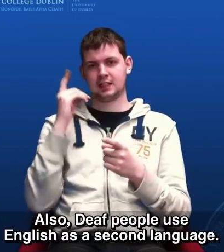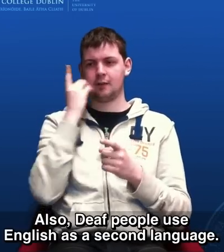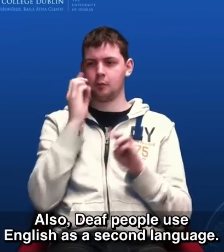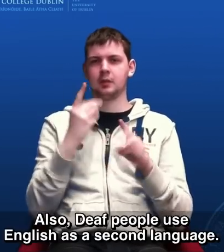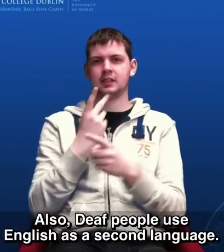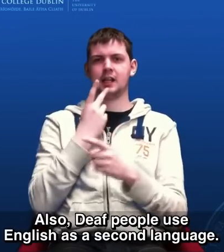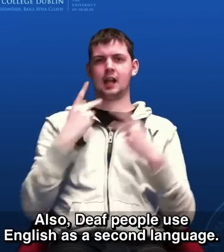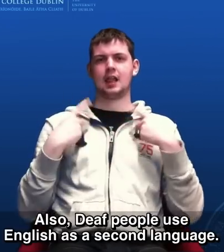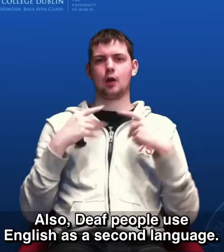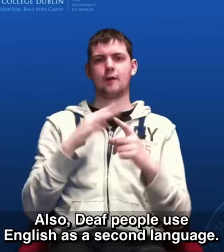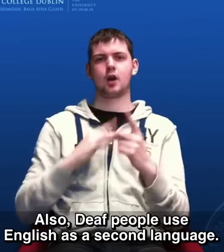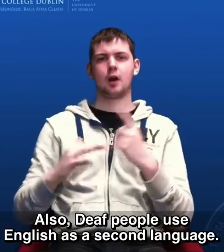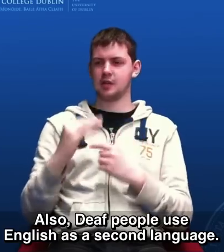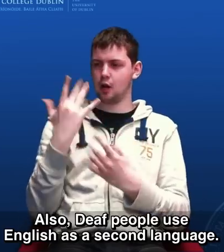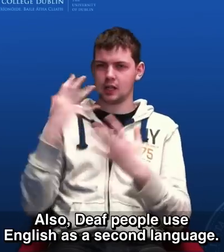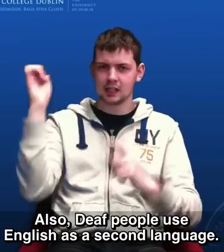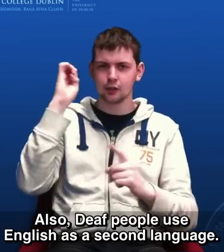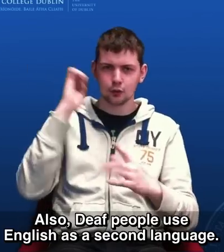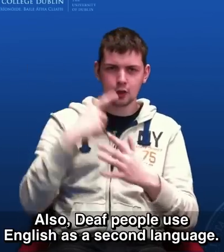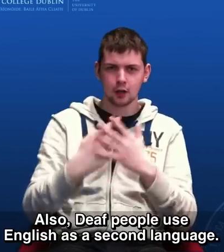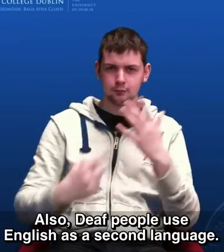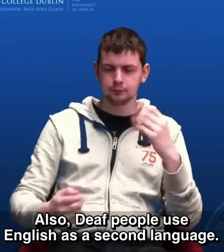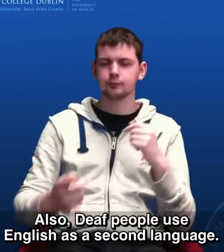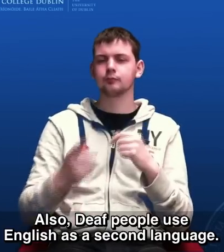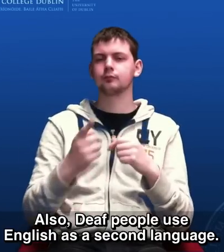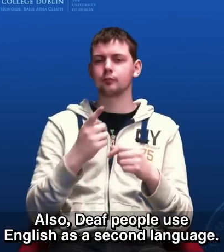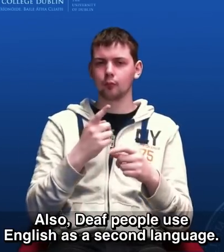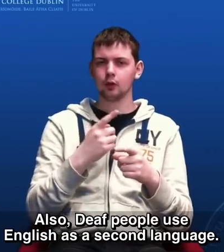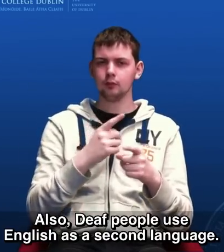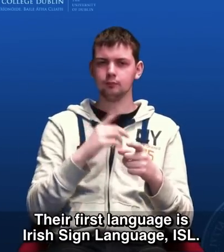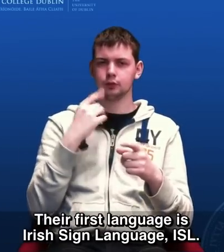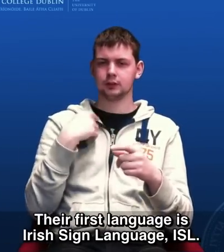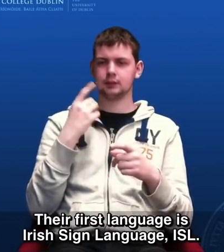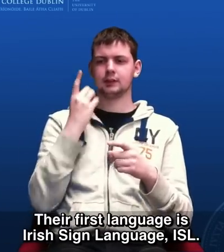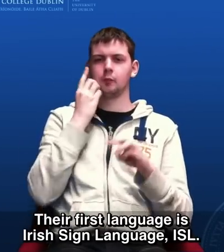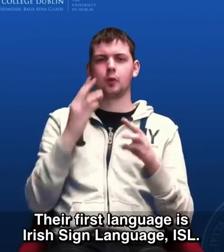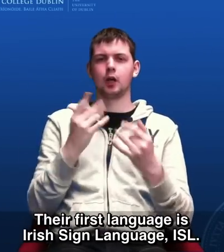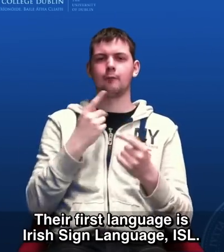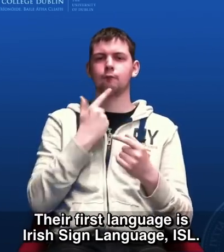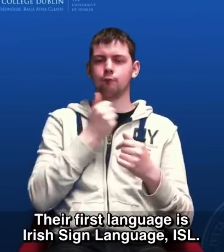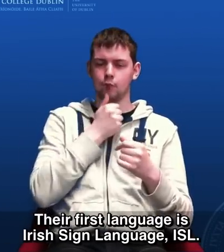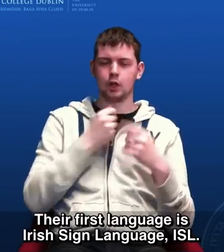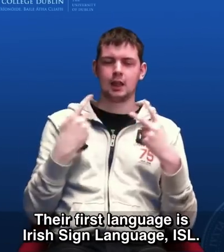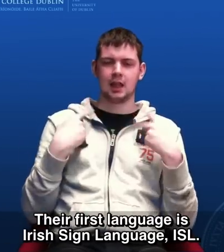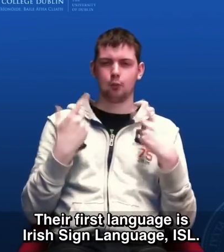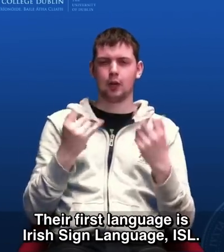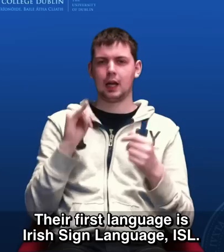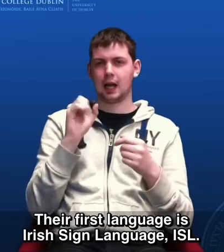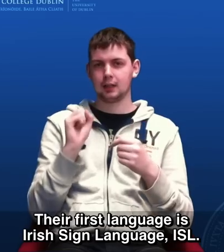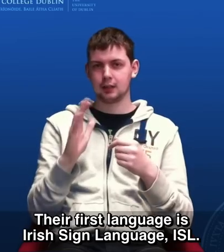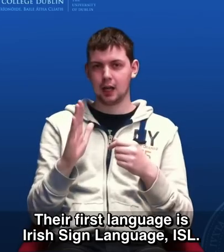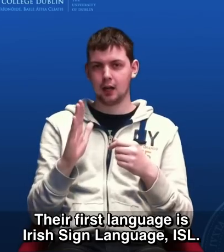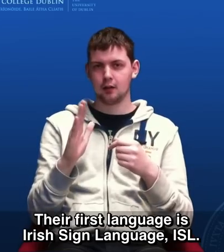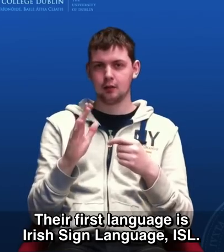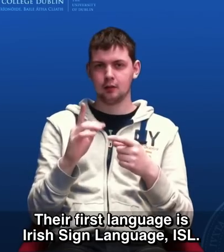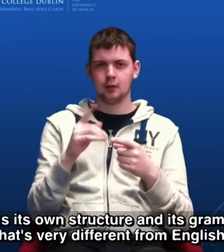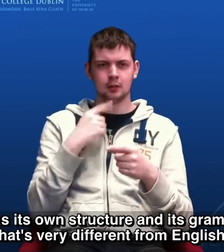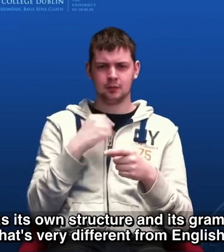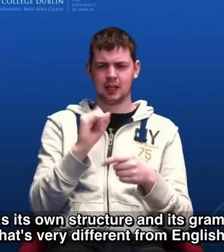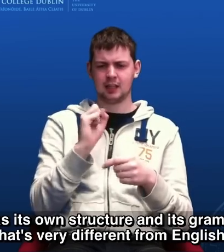Also, deaf people use English as a second language. Their first language is Irish Sign Language, ISL. And it has its own